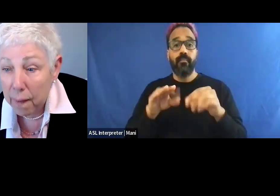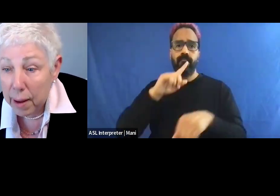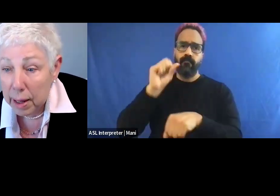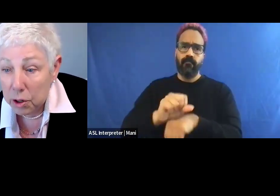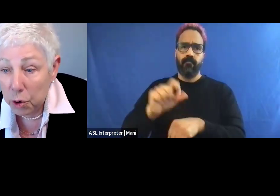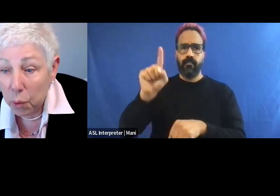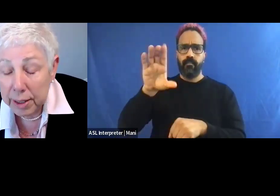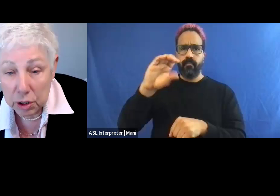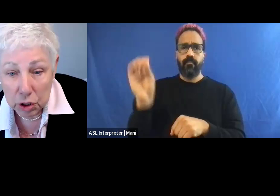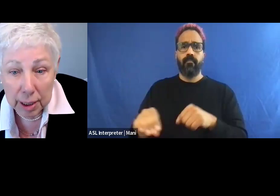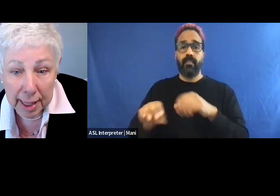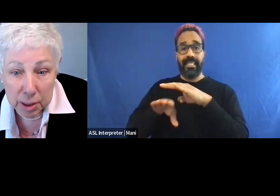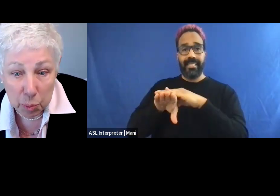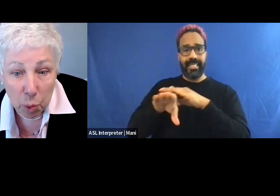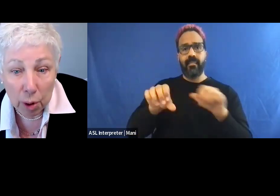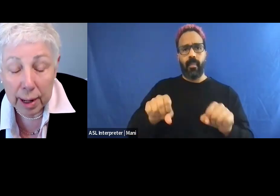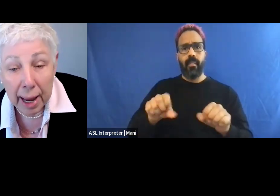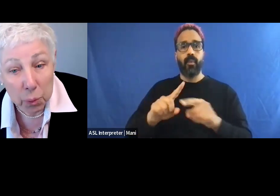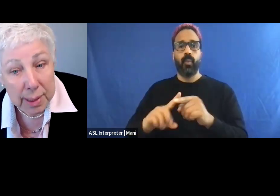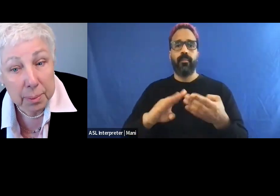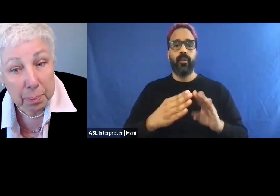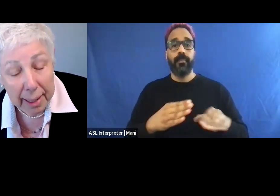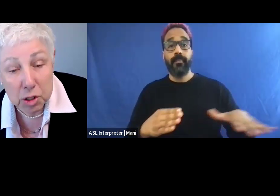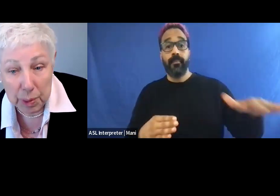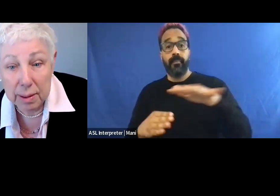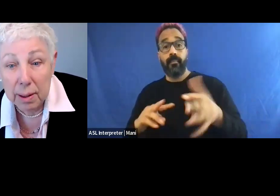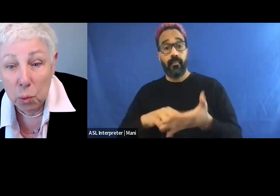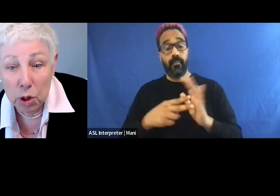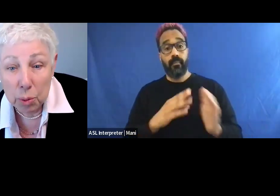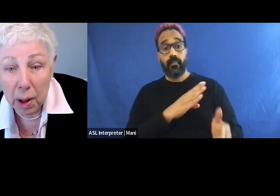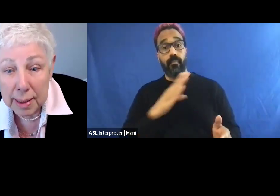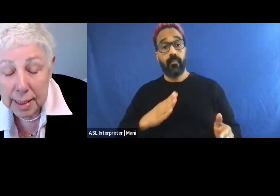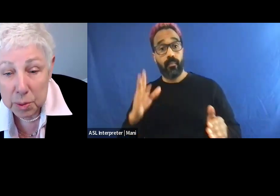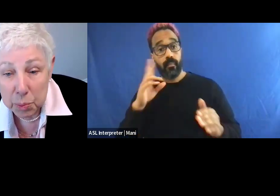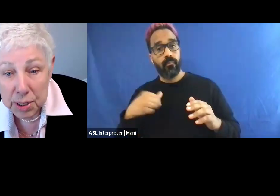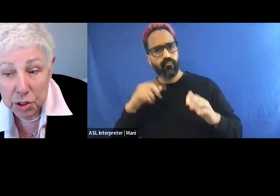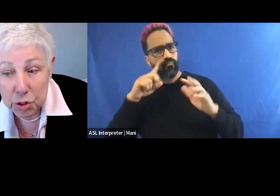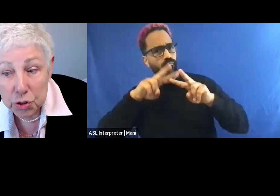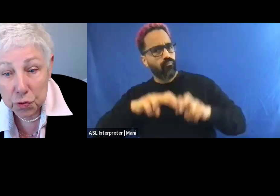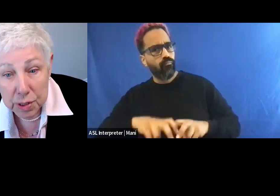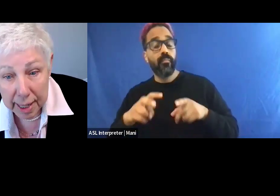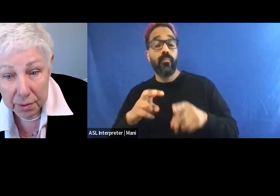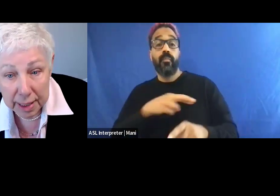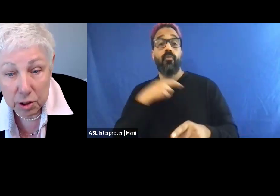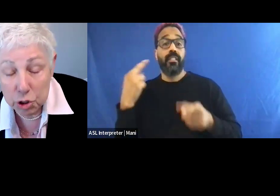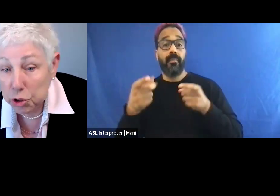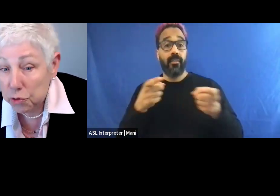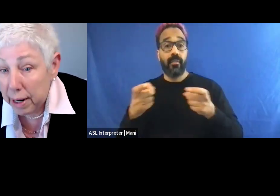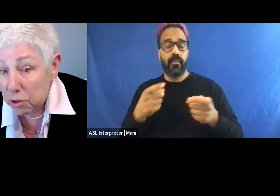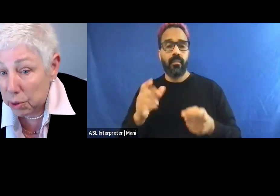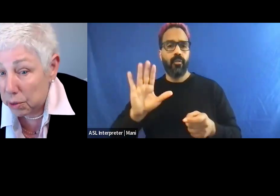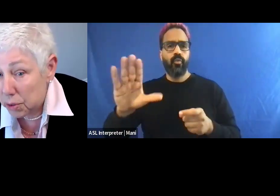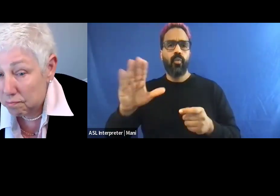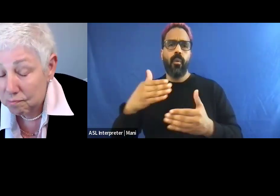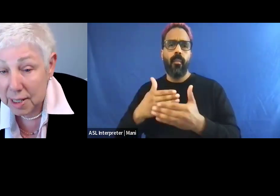So you're going to look as a board at risk management. What are your policies and procedures for safety? Do you do